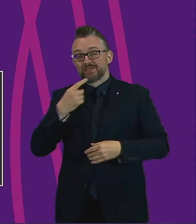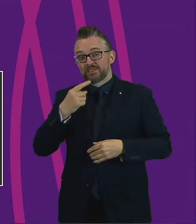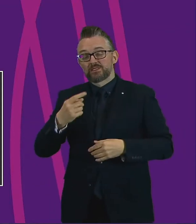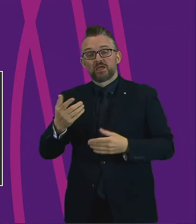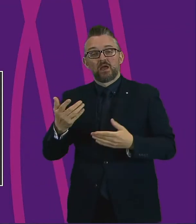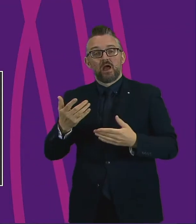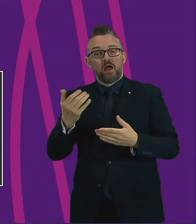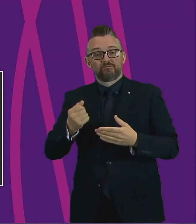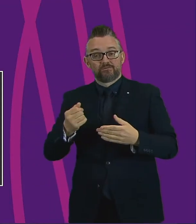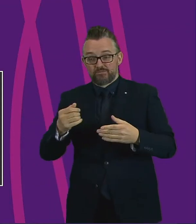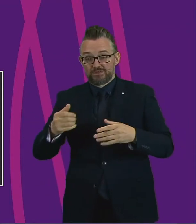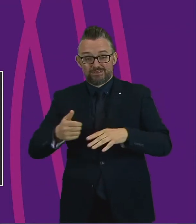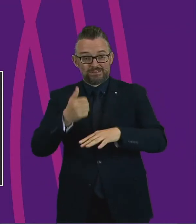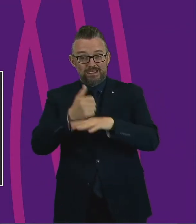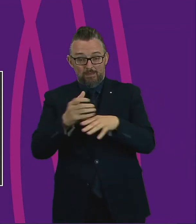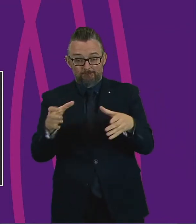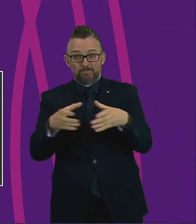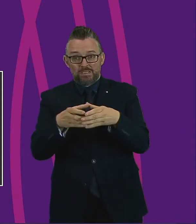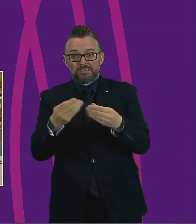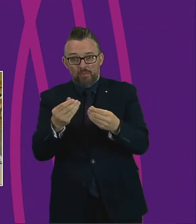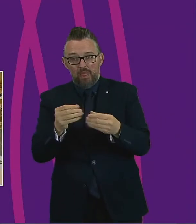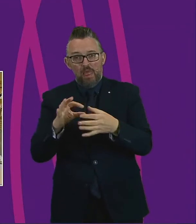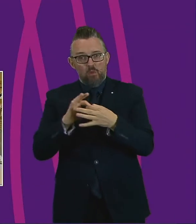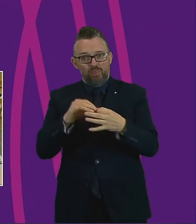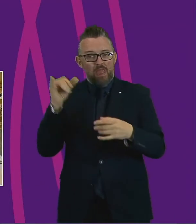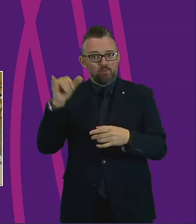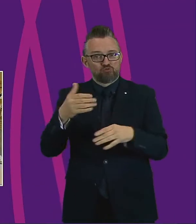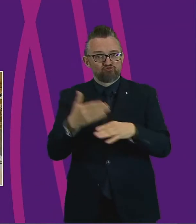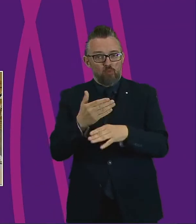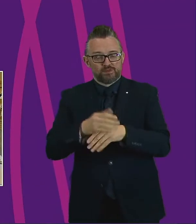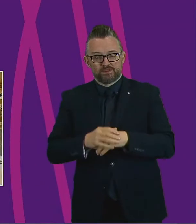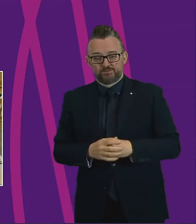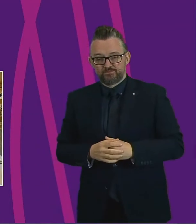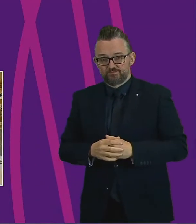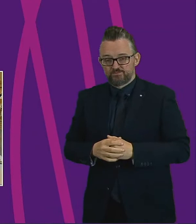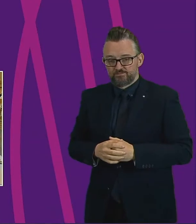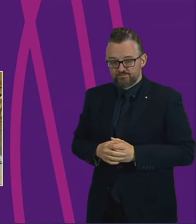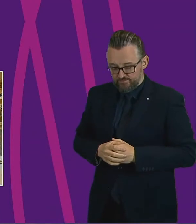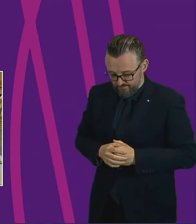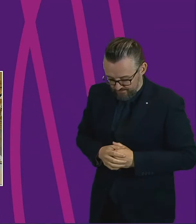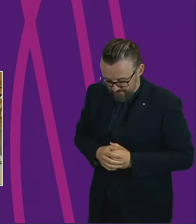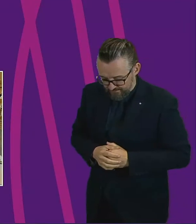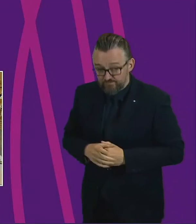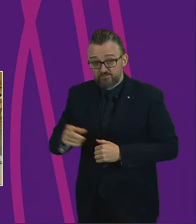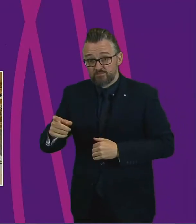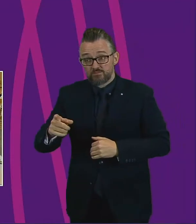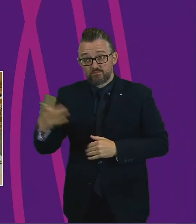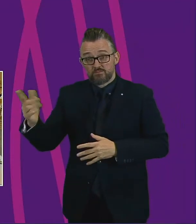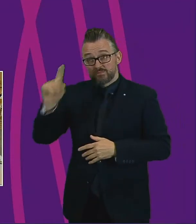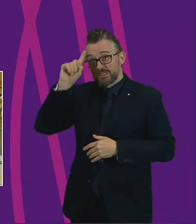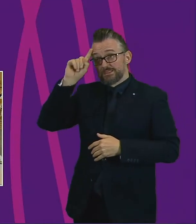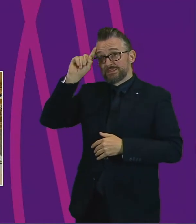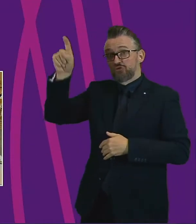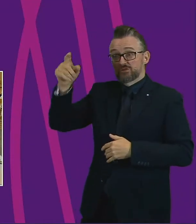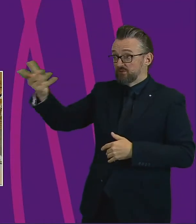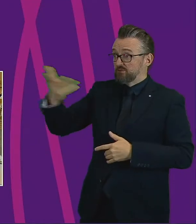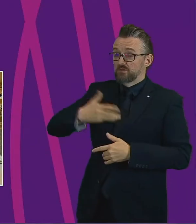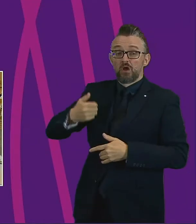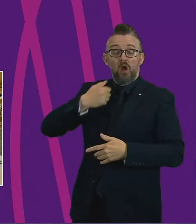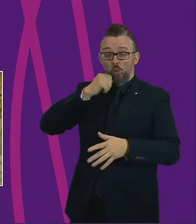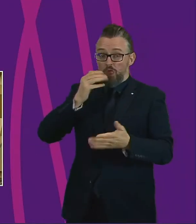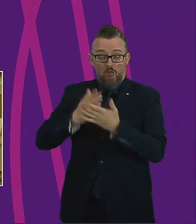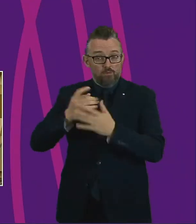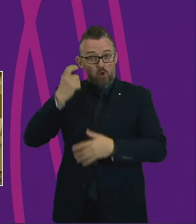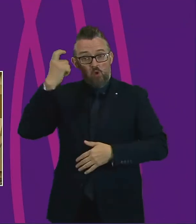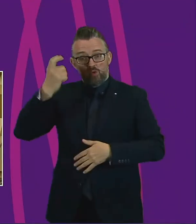force. Will the Scottish Government? First Minister. Look, I will consider any suggestions. As Neil Bibby said, he made a